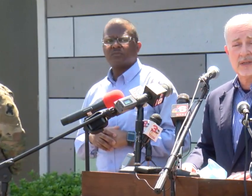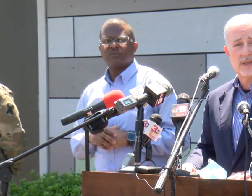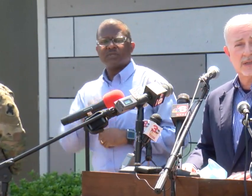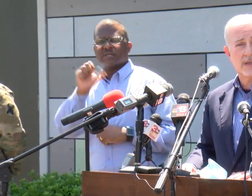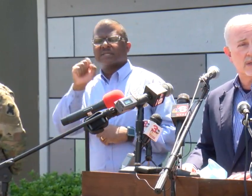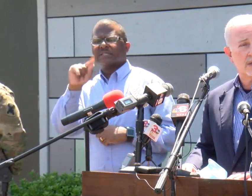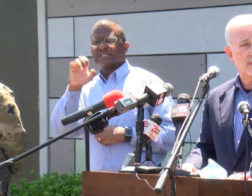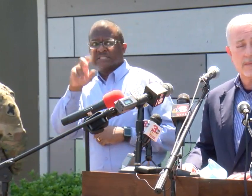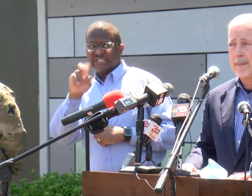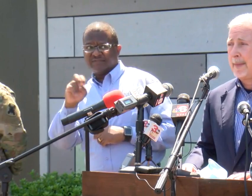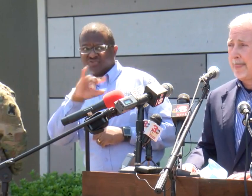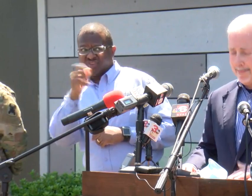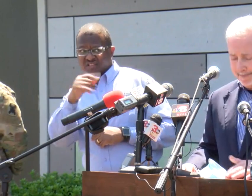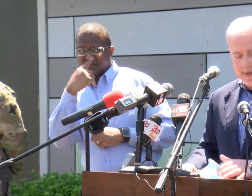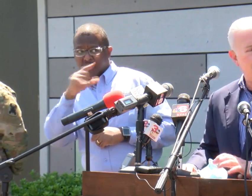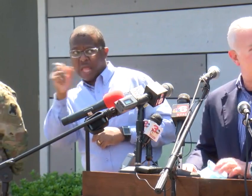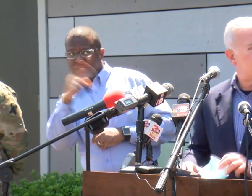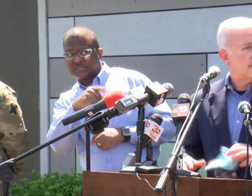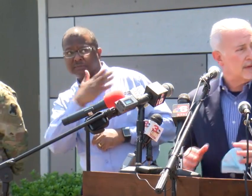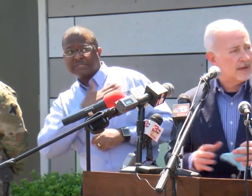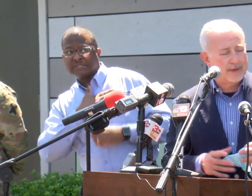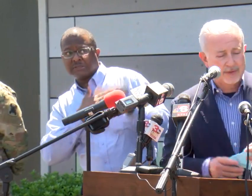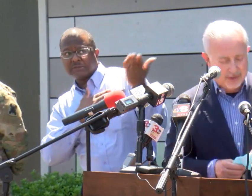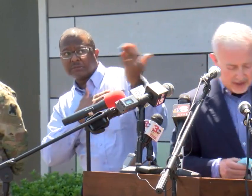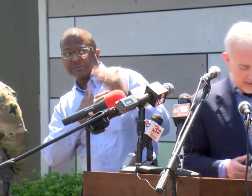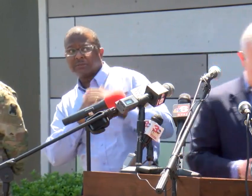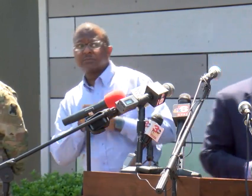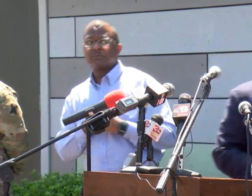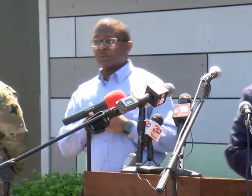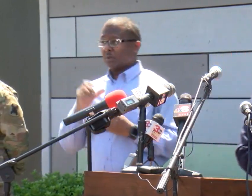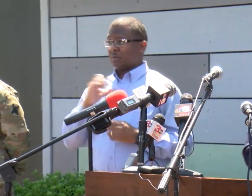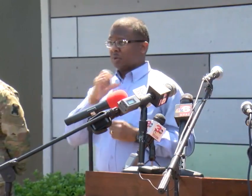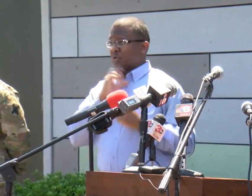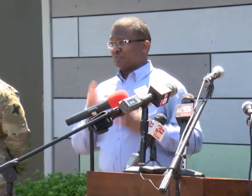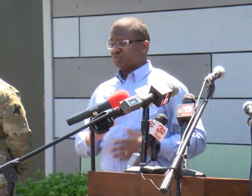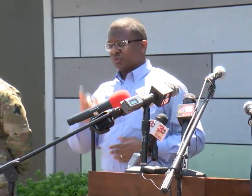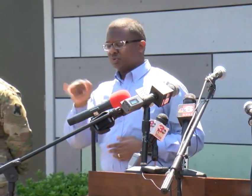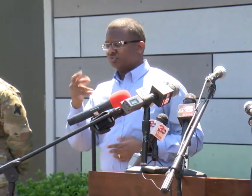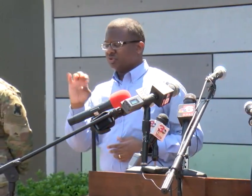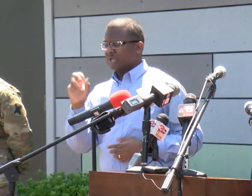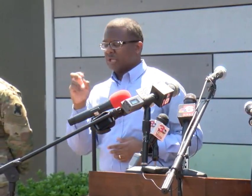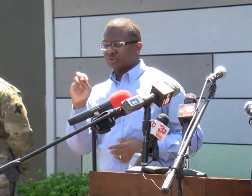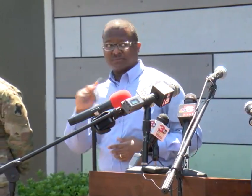Stephen Jackson, if you don't mind. Yeah. Commissioner Jackson.